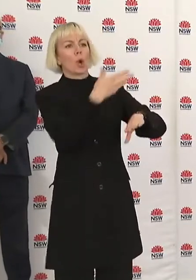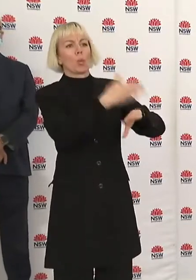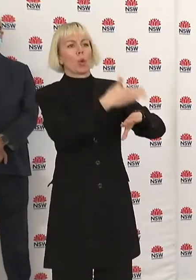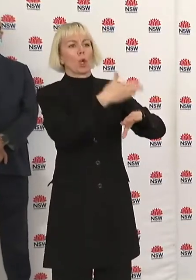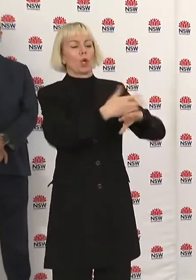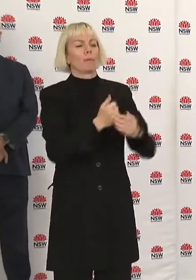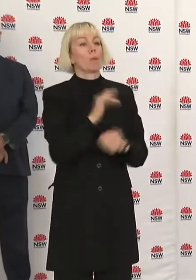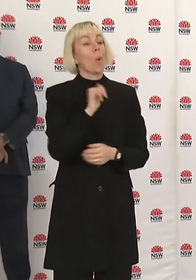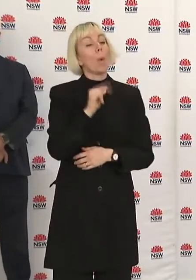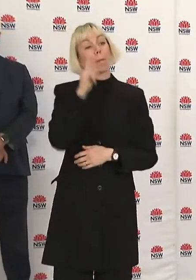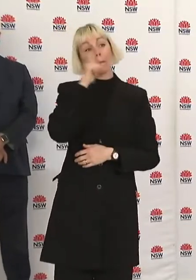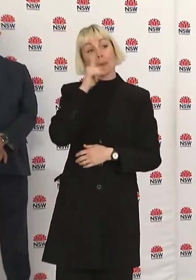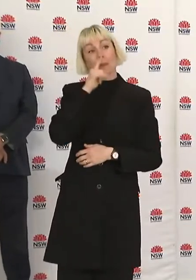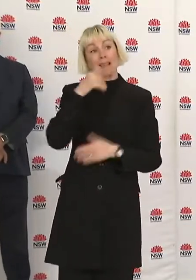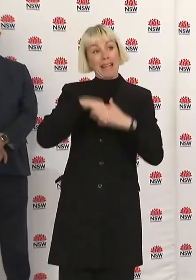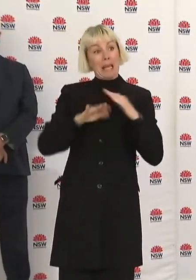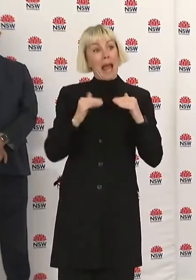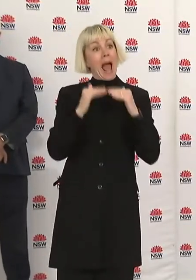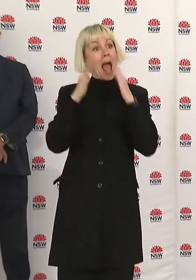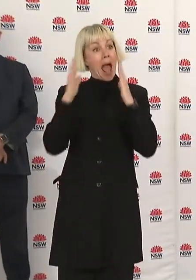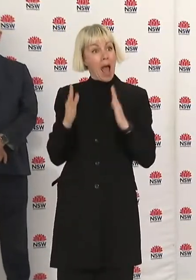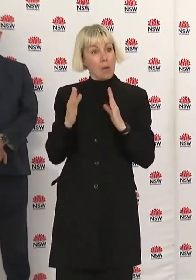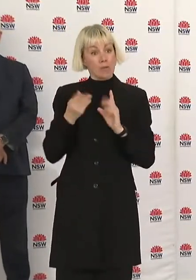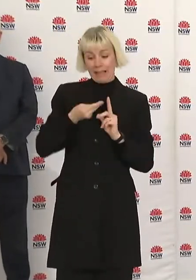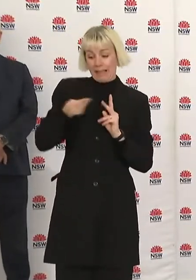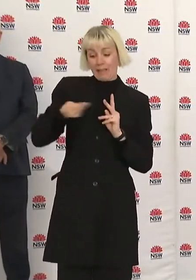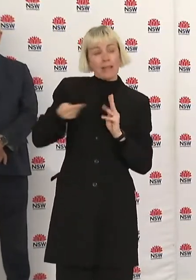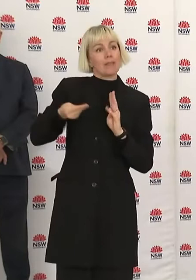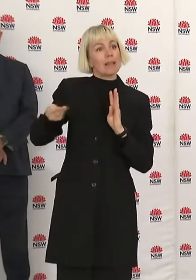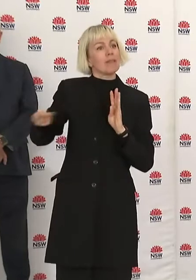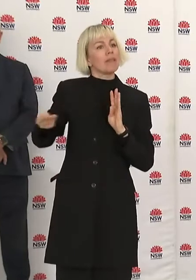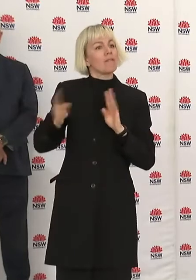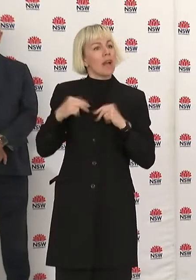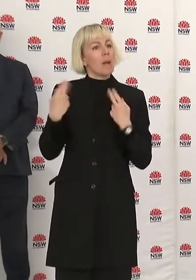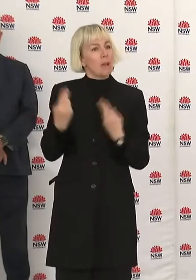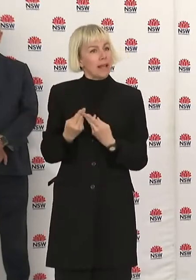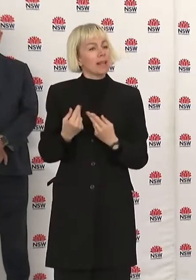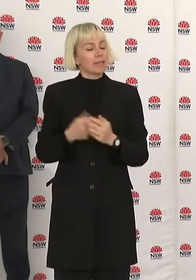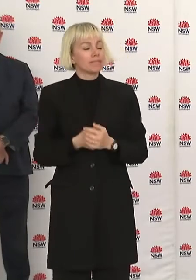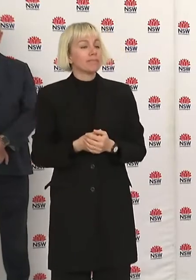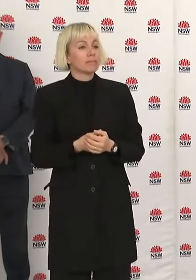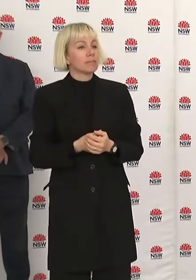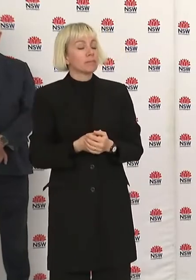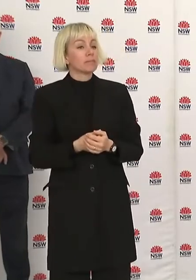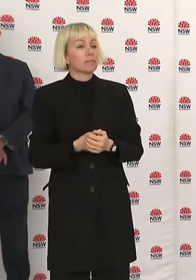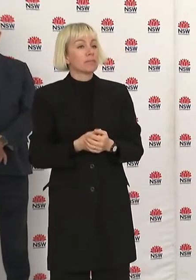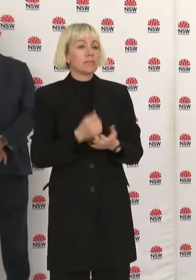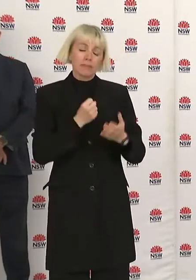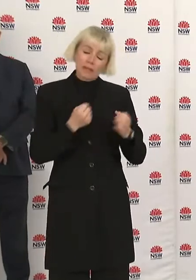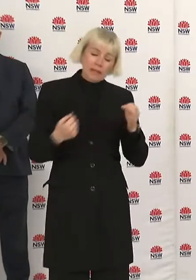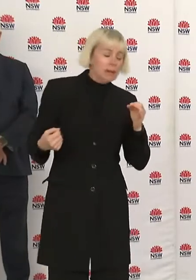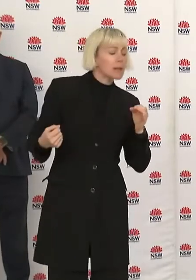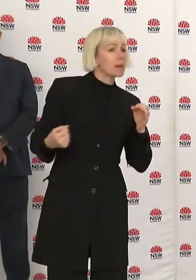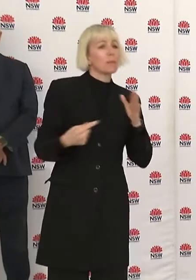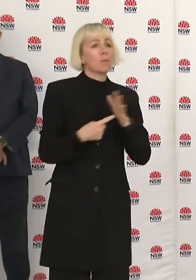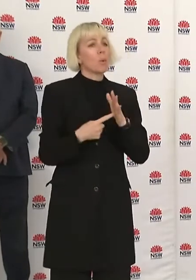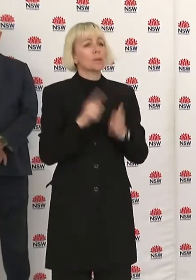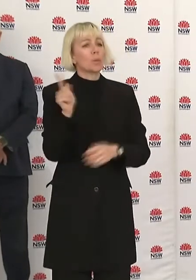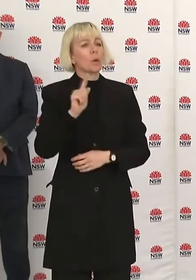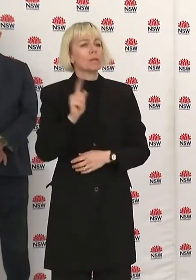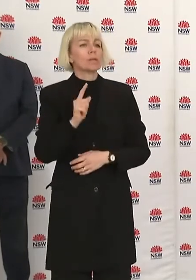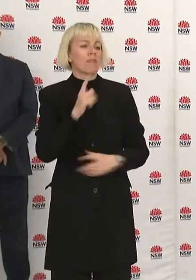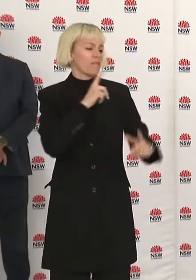to contain the virus moving forward, we need to get those jabs in arms. And can I also stress this